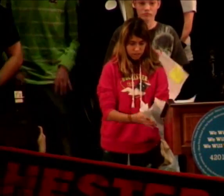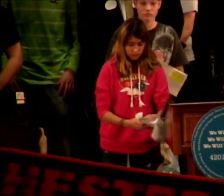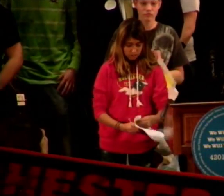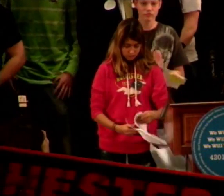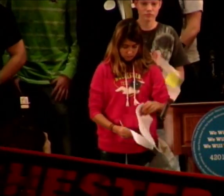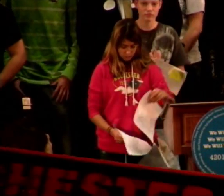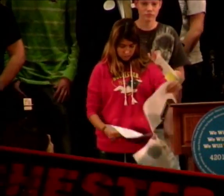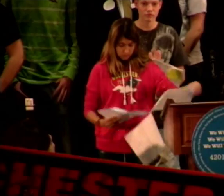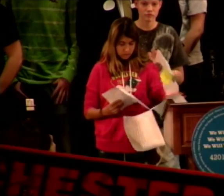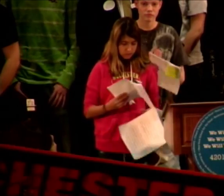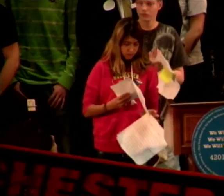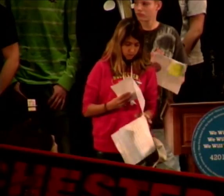quit.